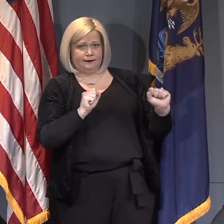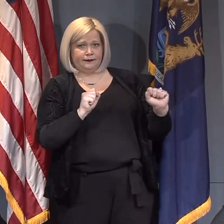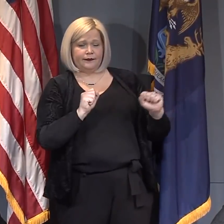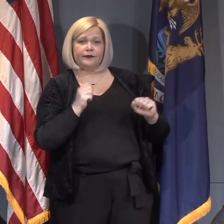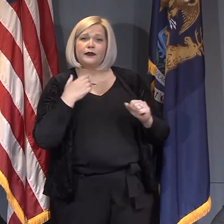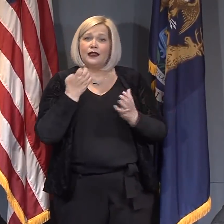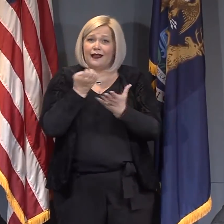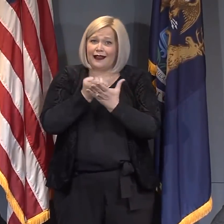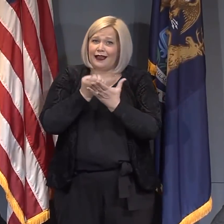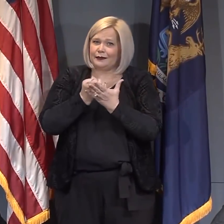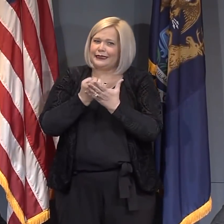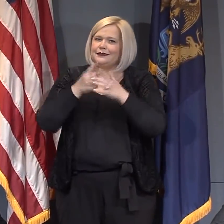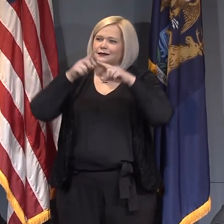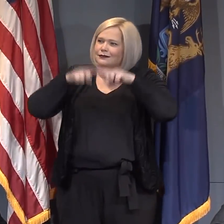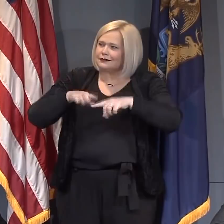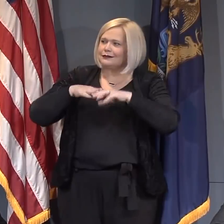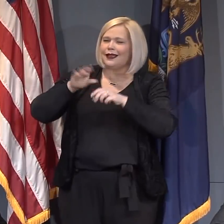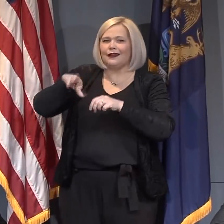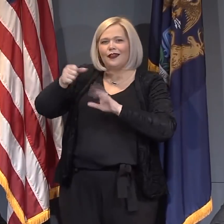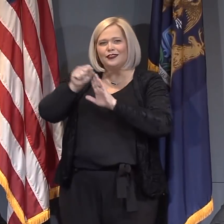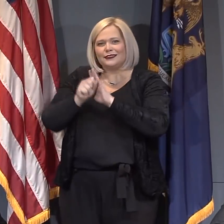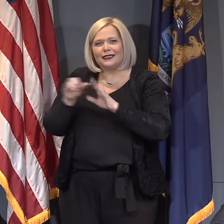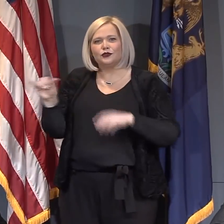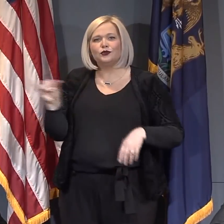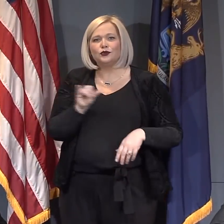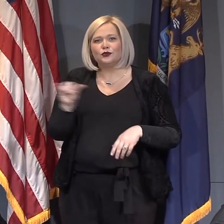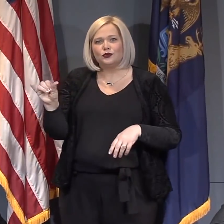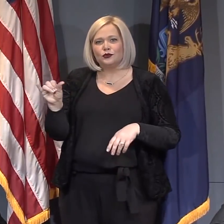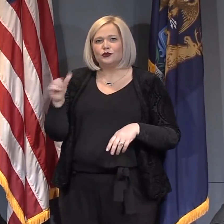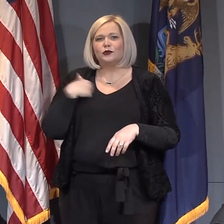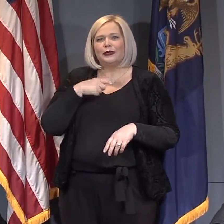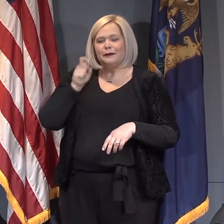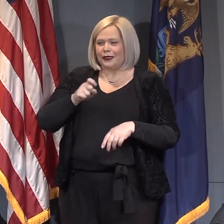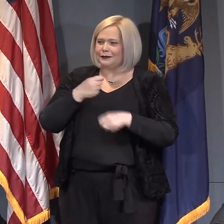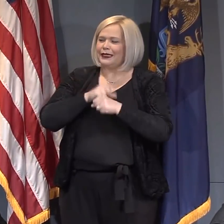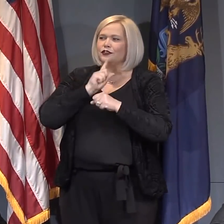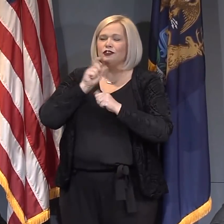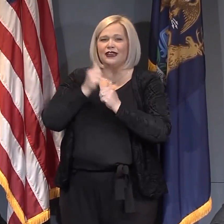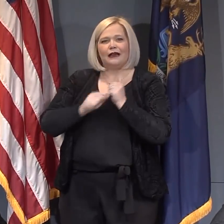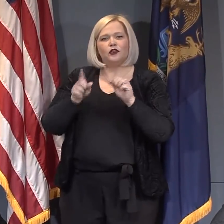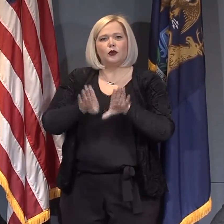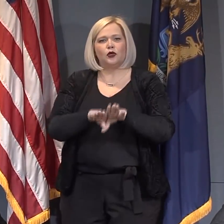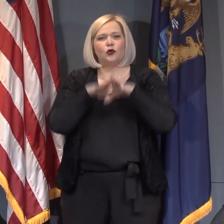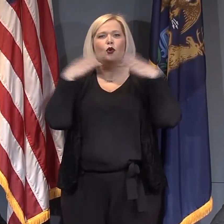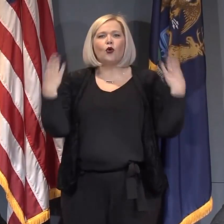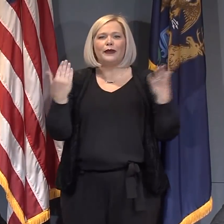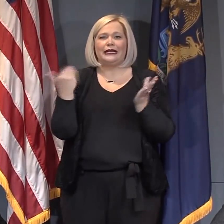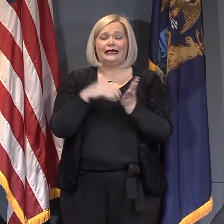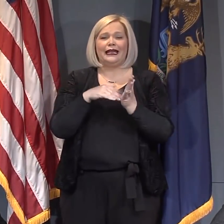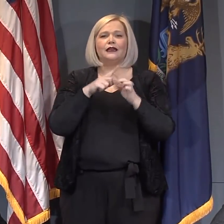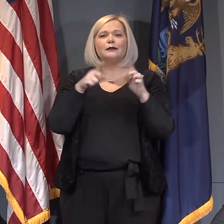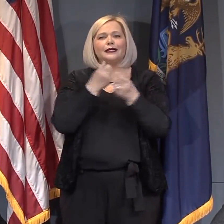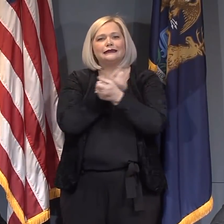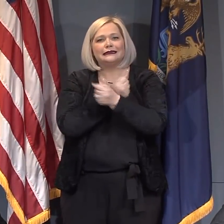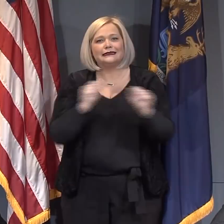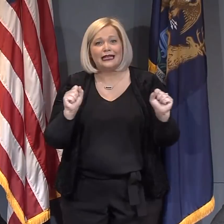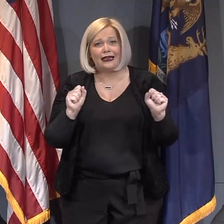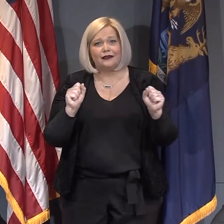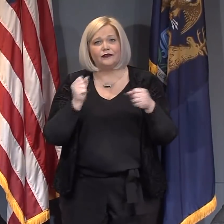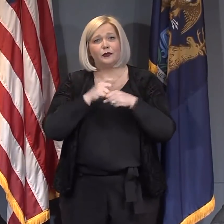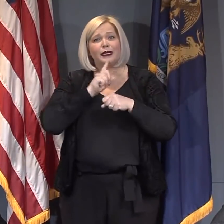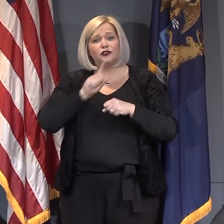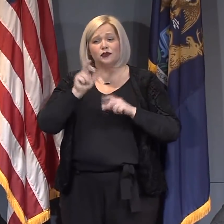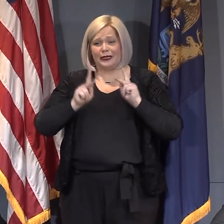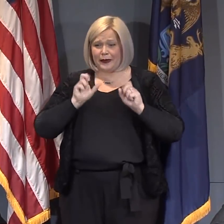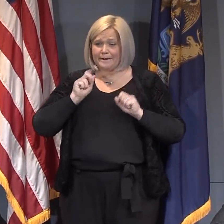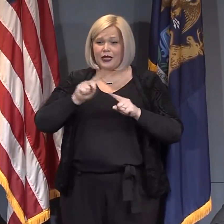economies, too, are reliant on one another, and we must work together to safely reopen them so that hardworking people can get back to work and